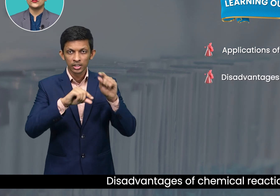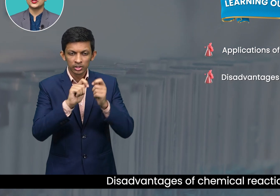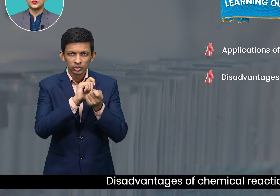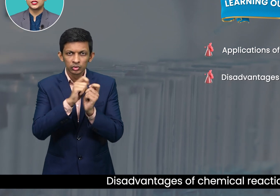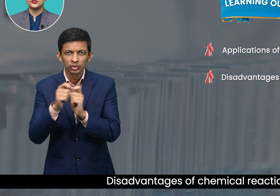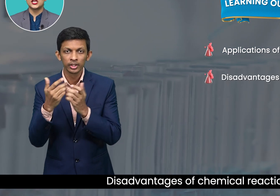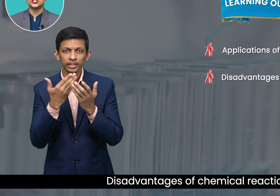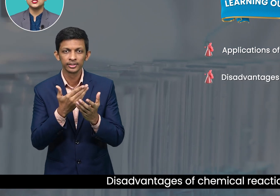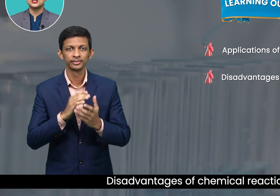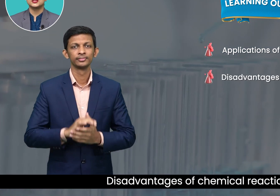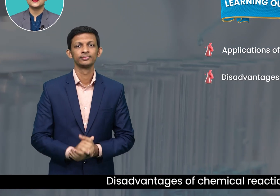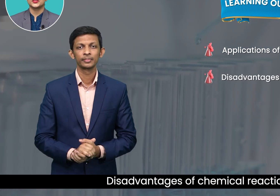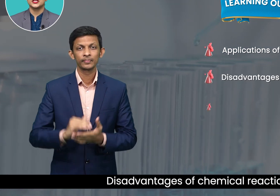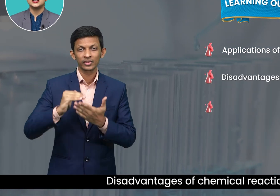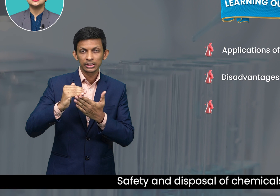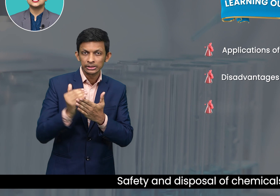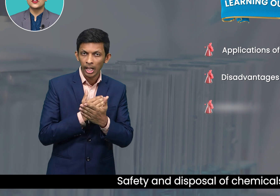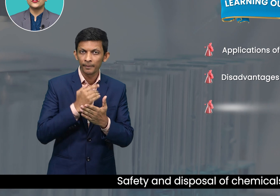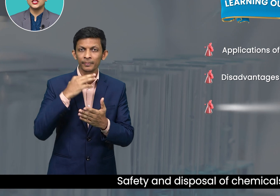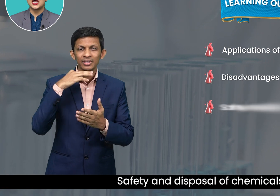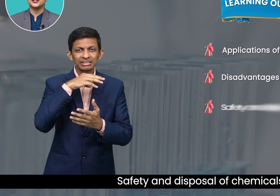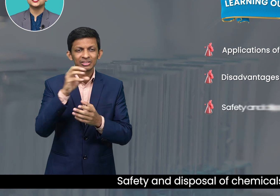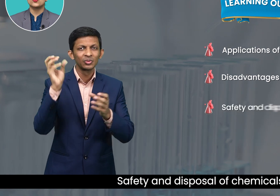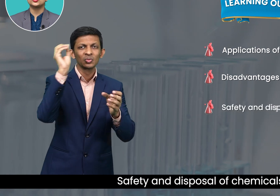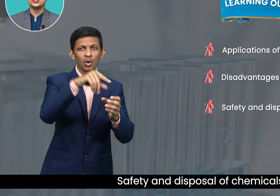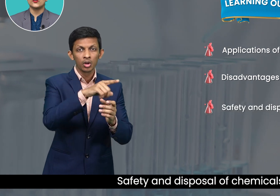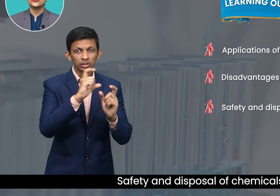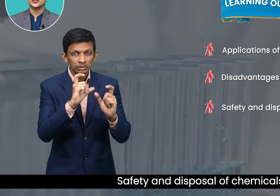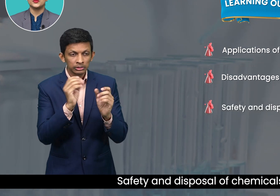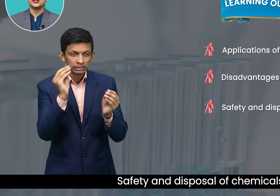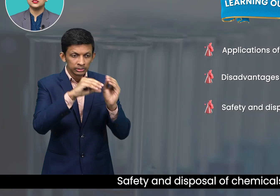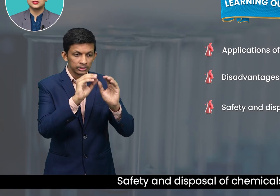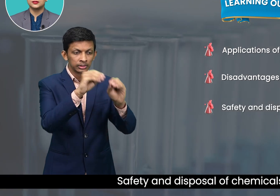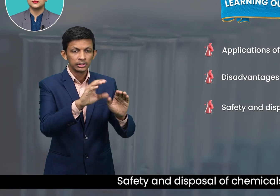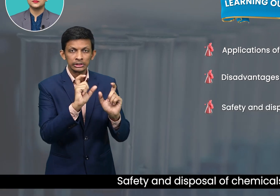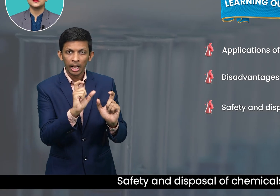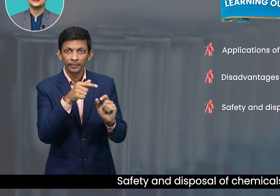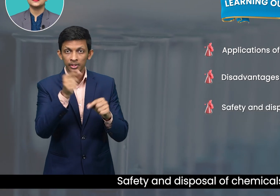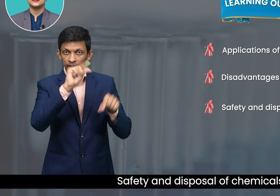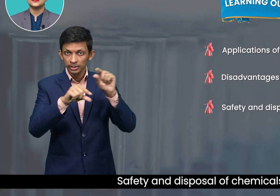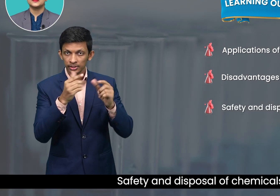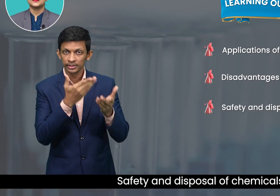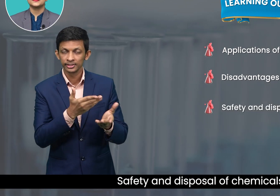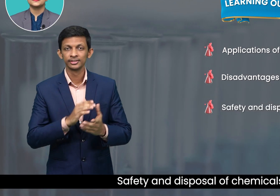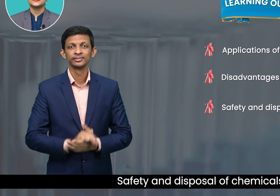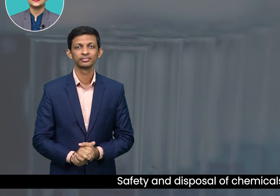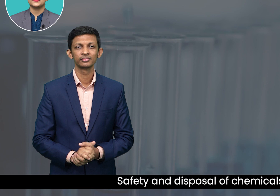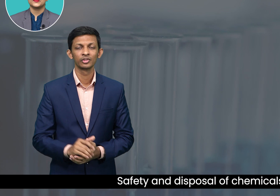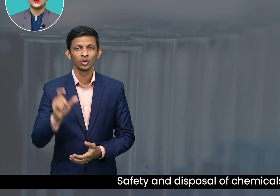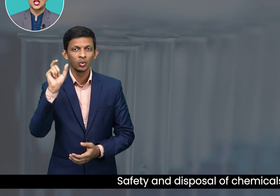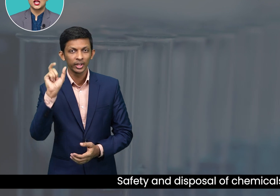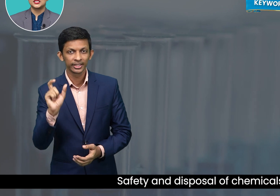disadvantages of chemical reactions, safety and disposal of chemicals.